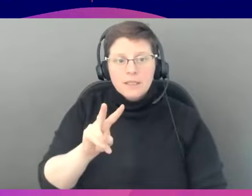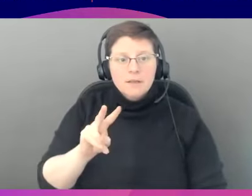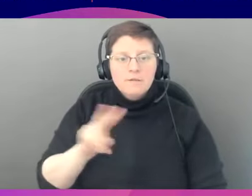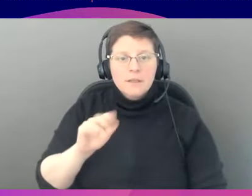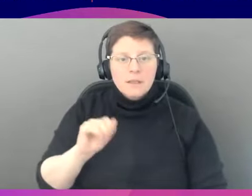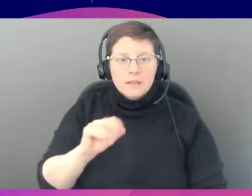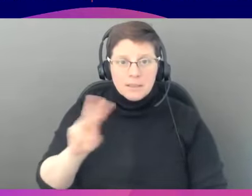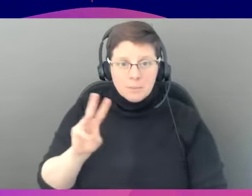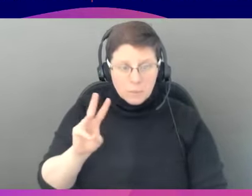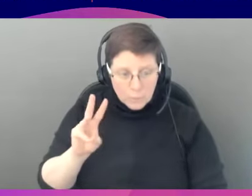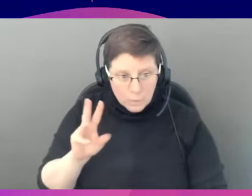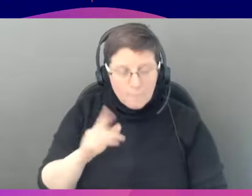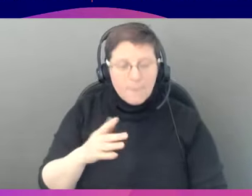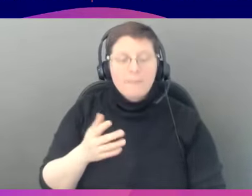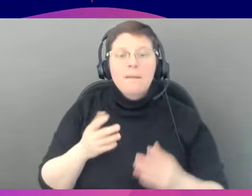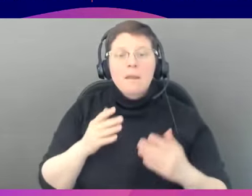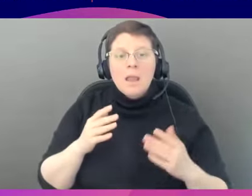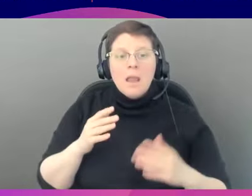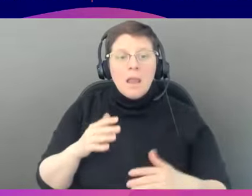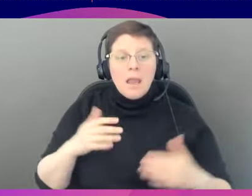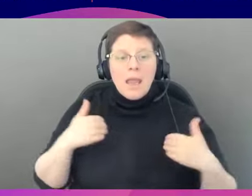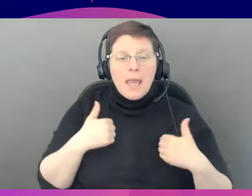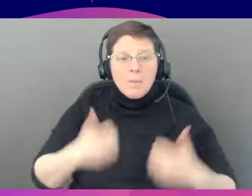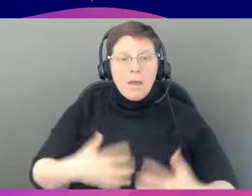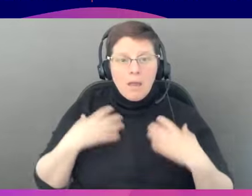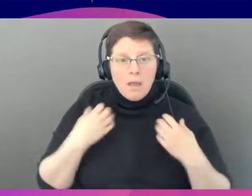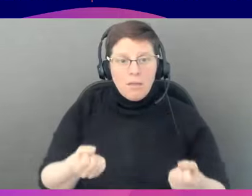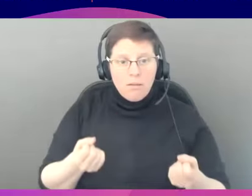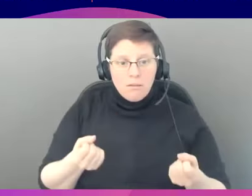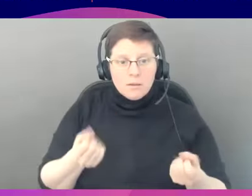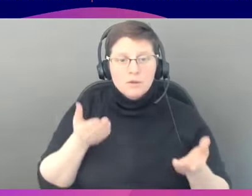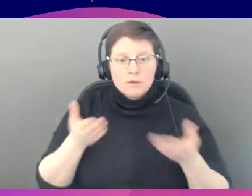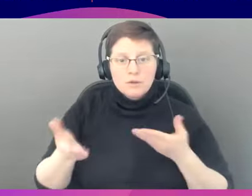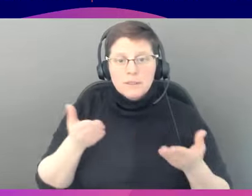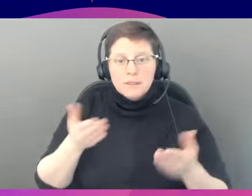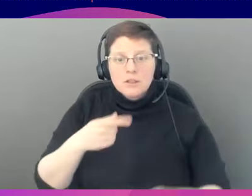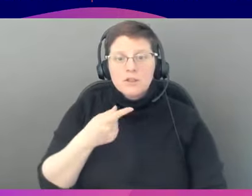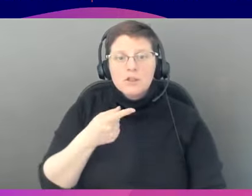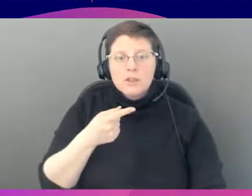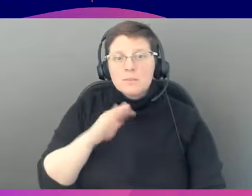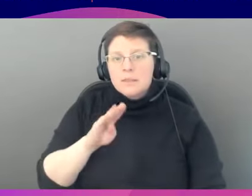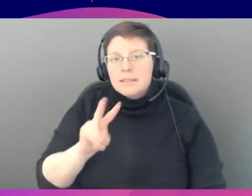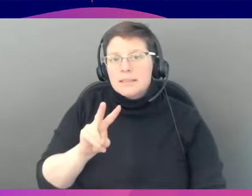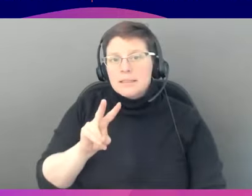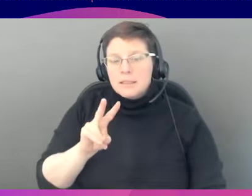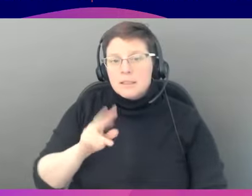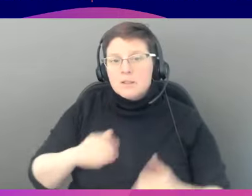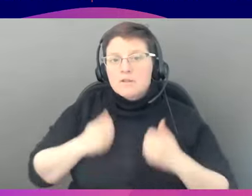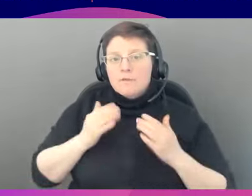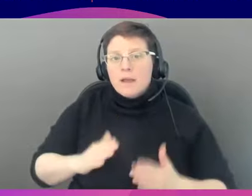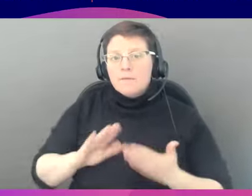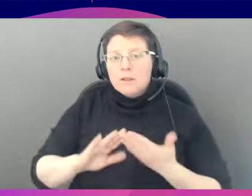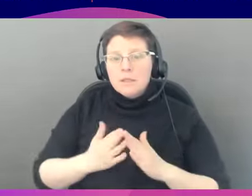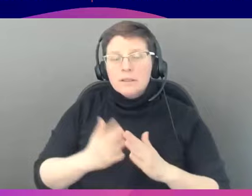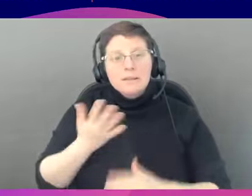women organizations, animal health services, gender-based violence survivor communities, and